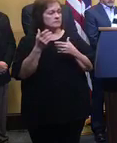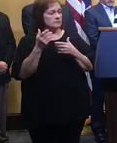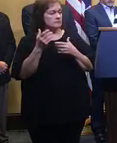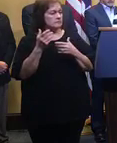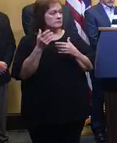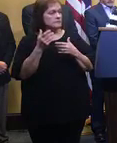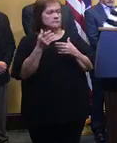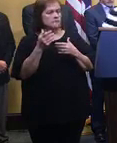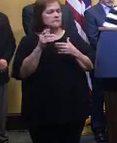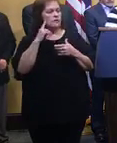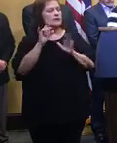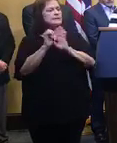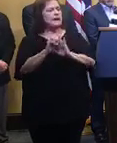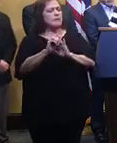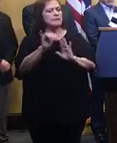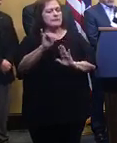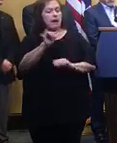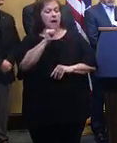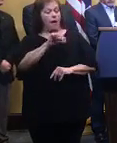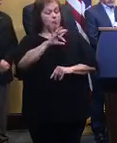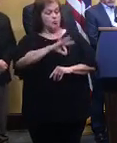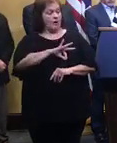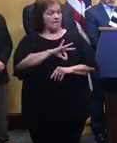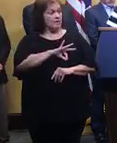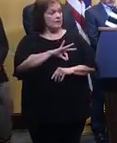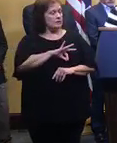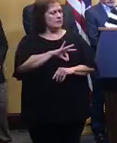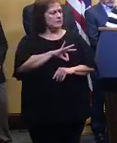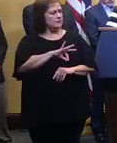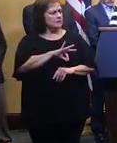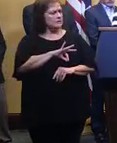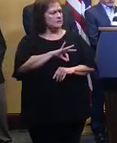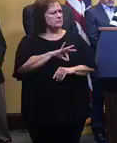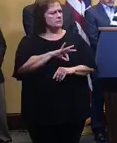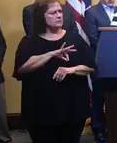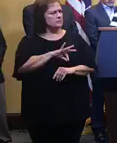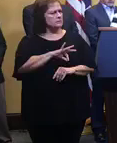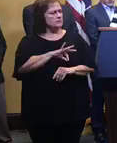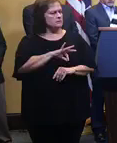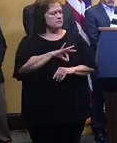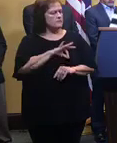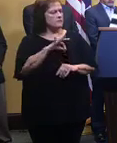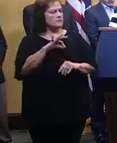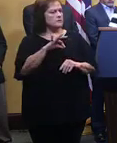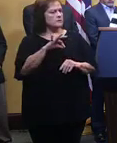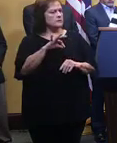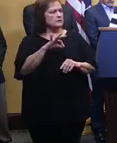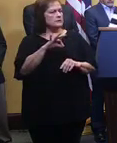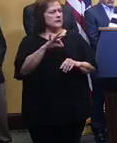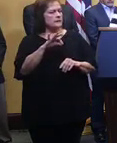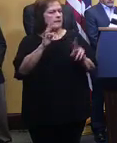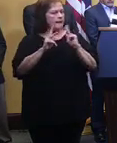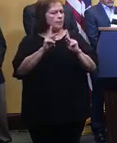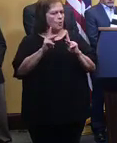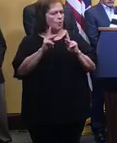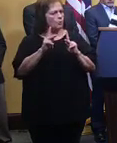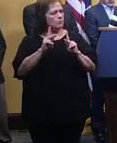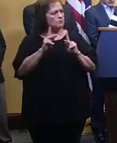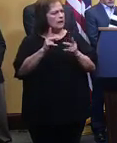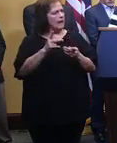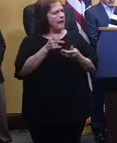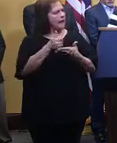nonprofits, for example. That's been another issue that's come up. nonprofit community paying its fair